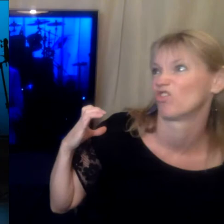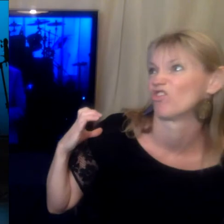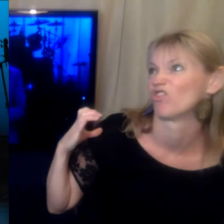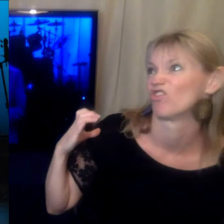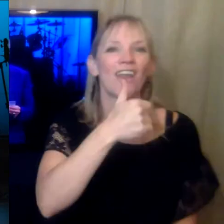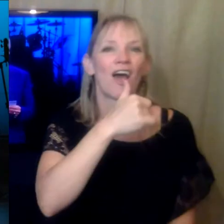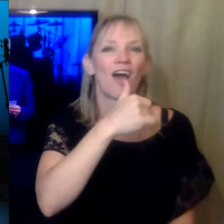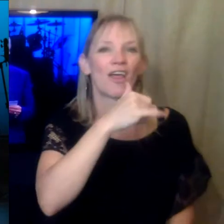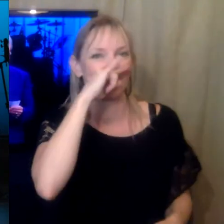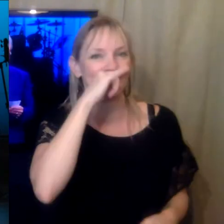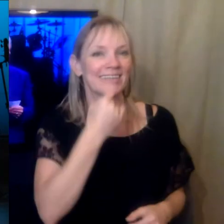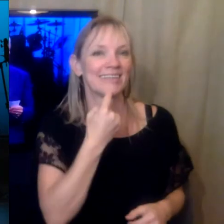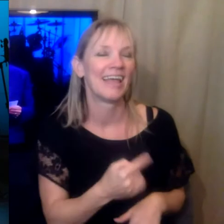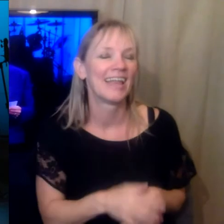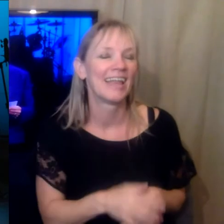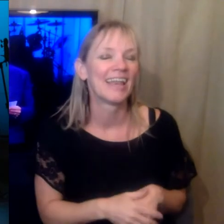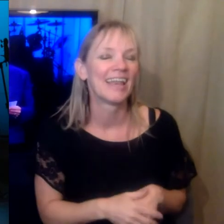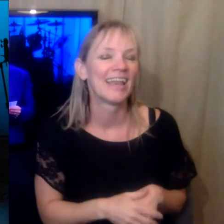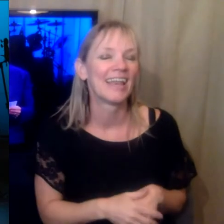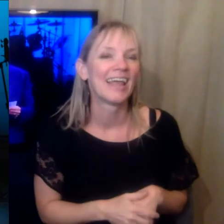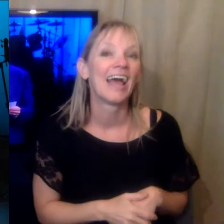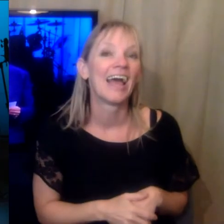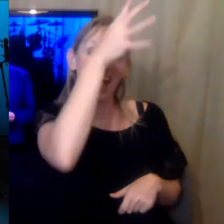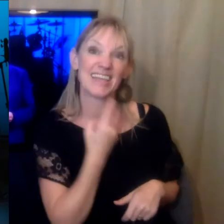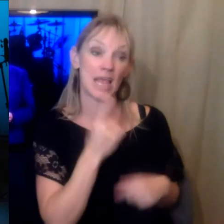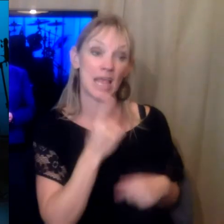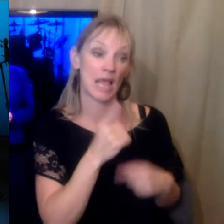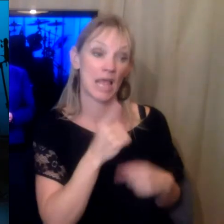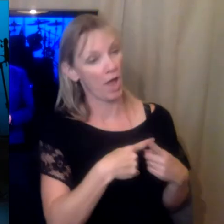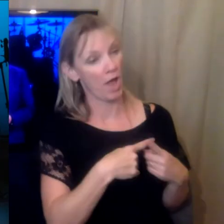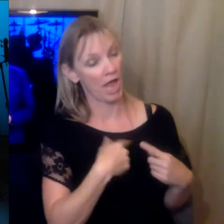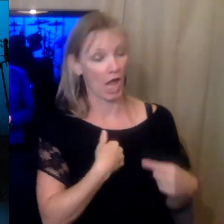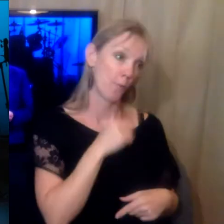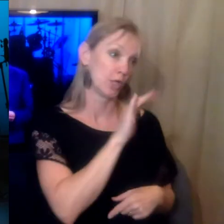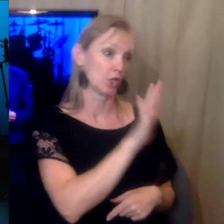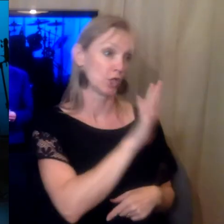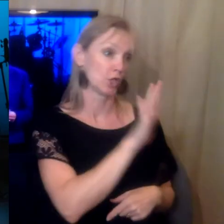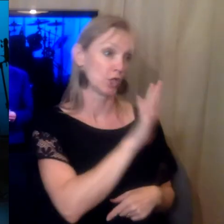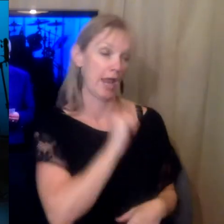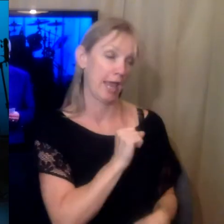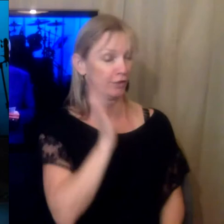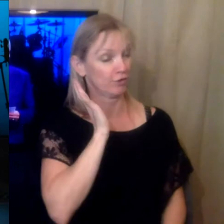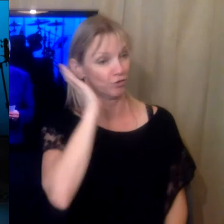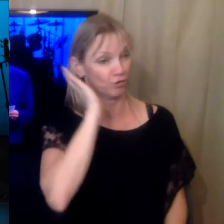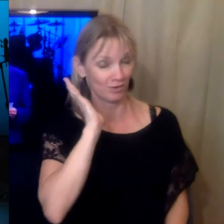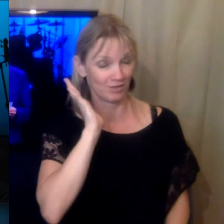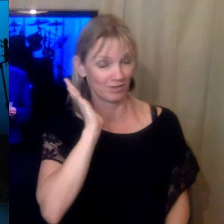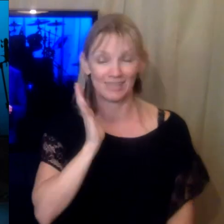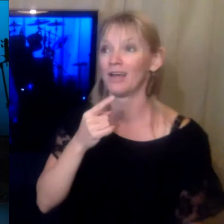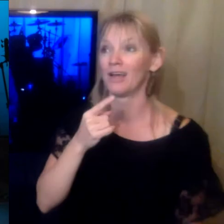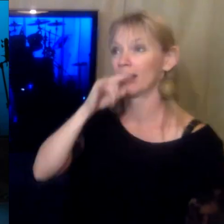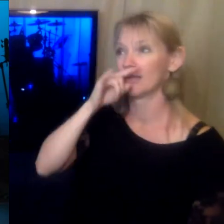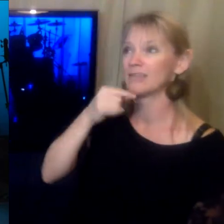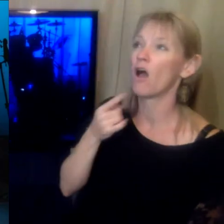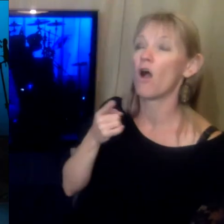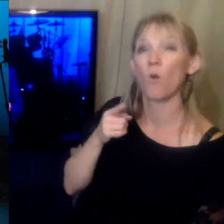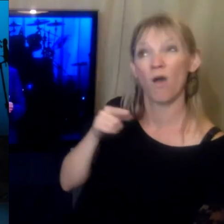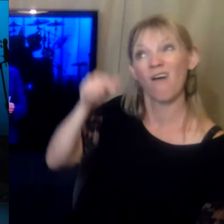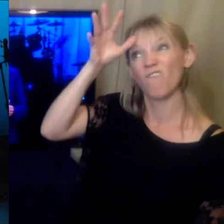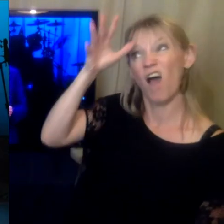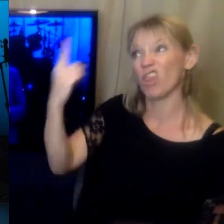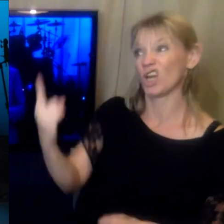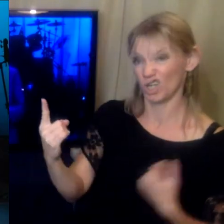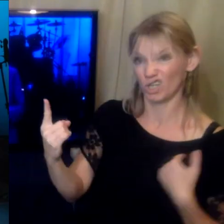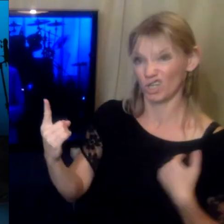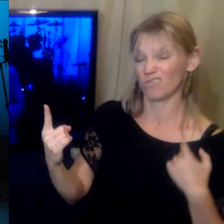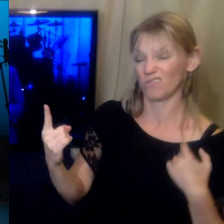Another one says, he's the guy who says, when I was your age. And one of them said, you go to a father when you're in a